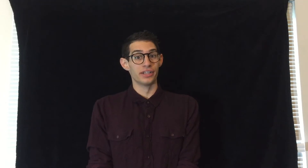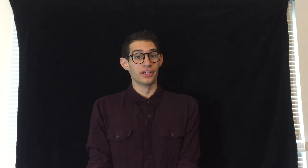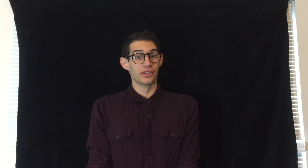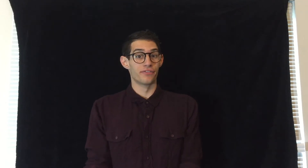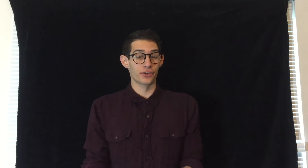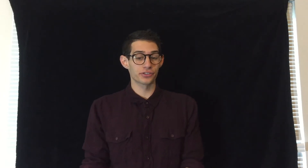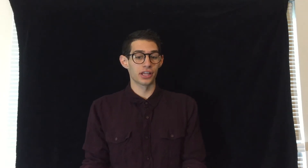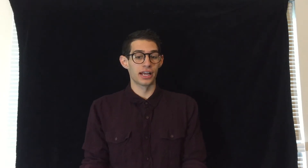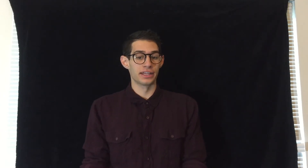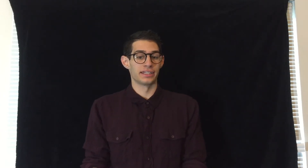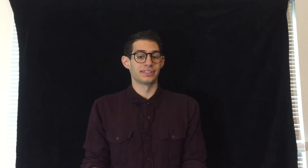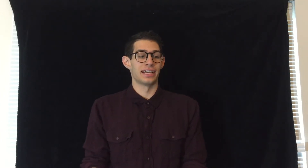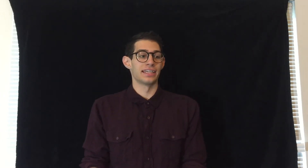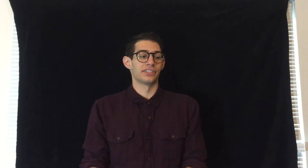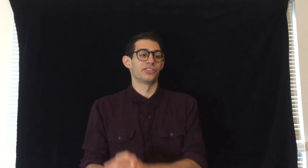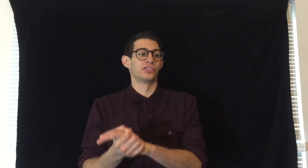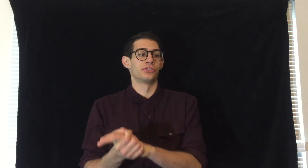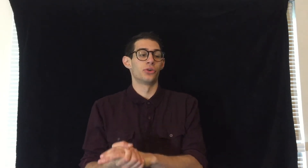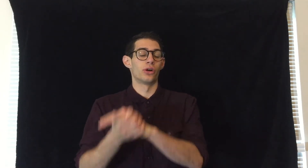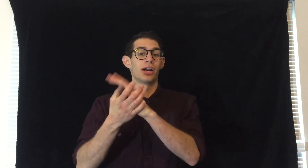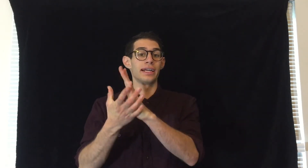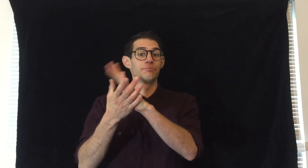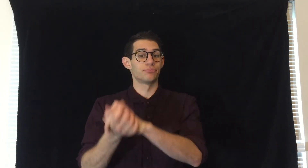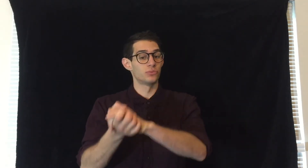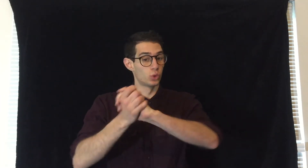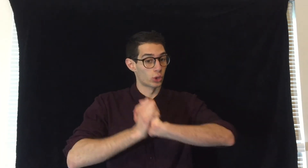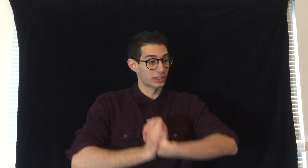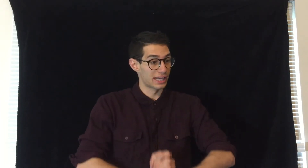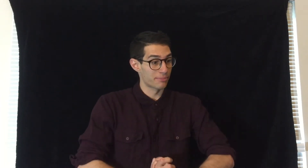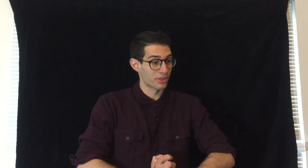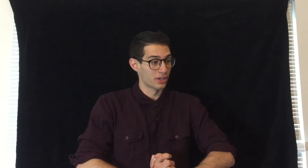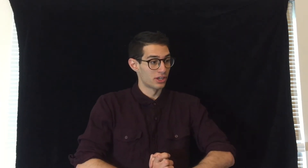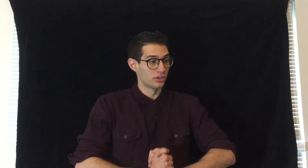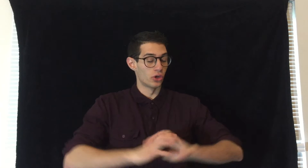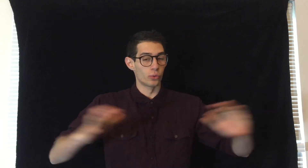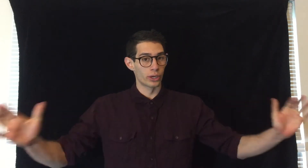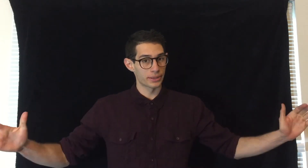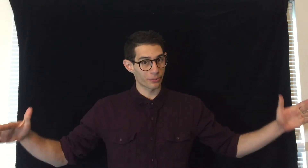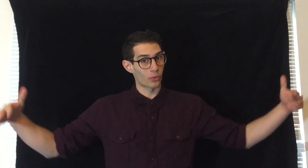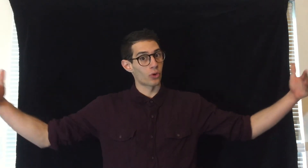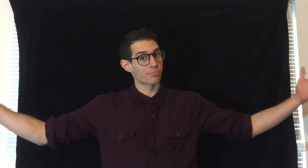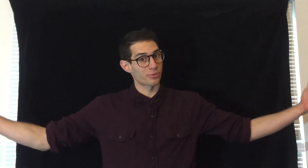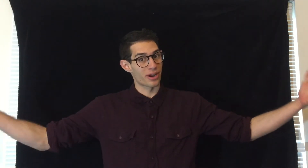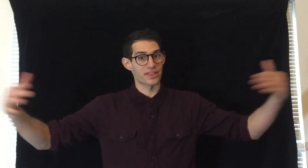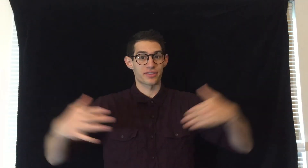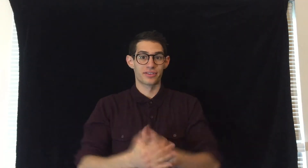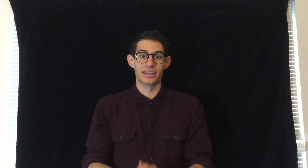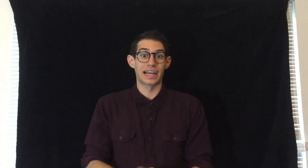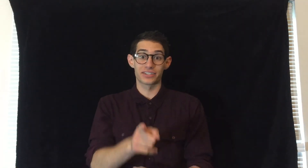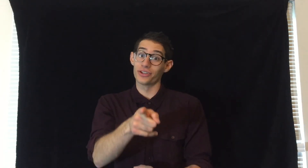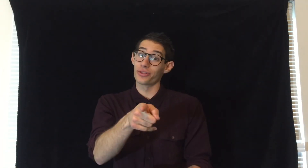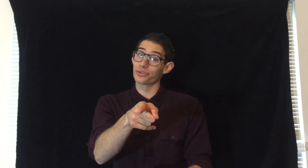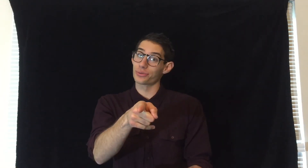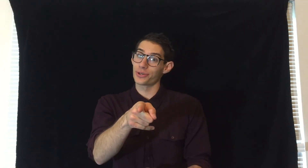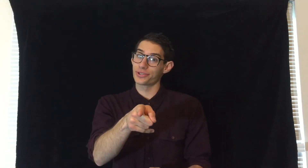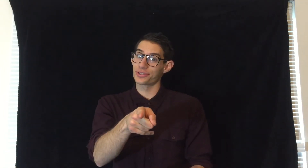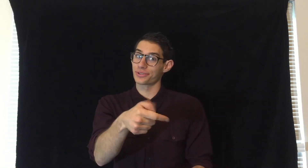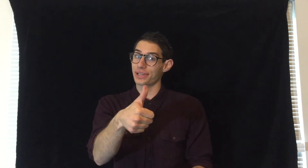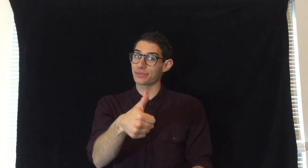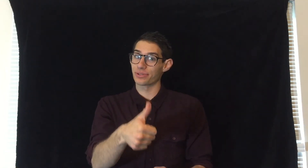The first line that it says is nor height, nor depth, no width or breadth. I actually know those words, so that's pretty